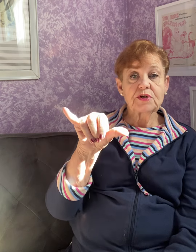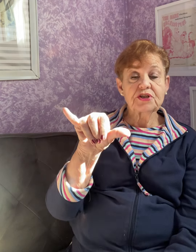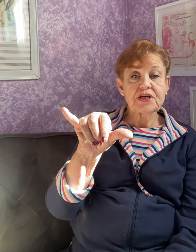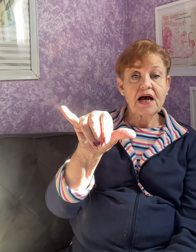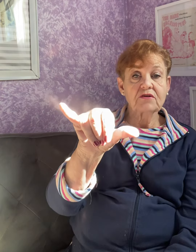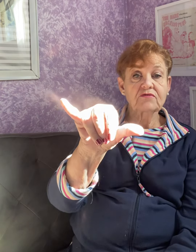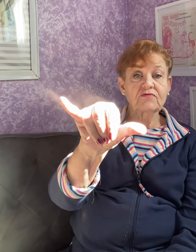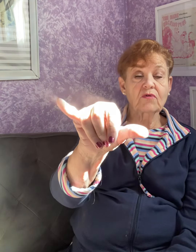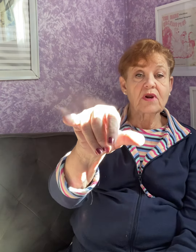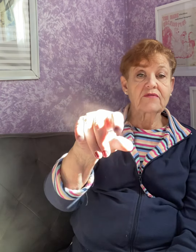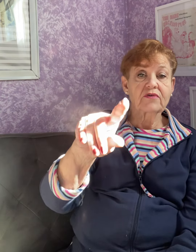pushed out. Forever.